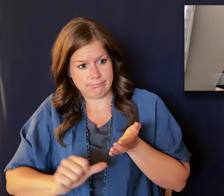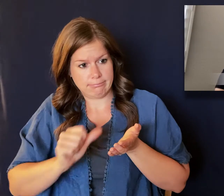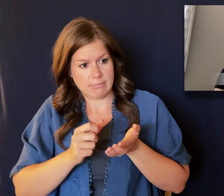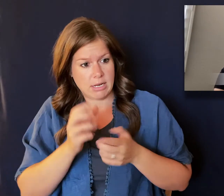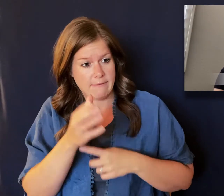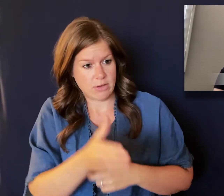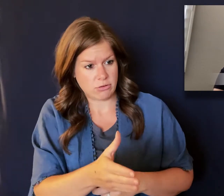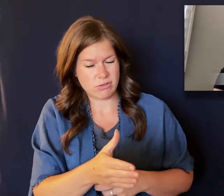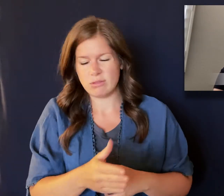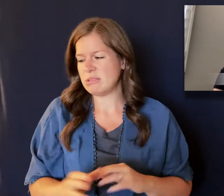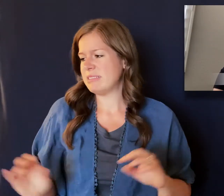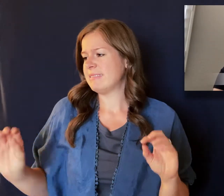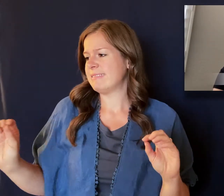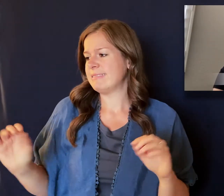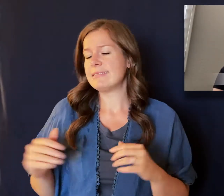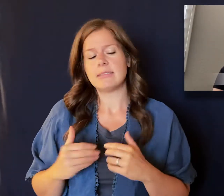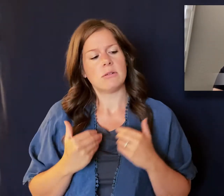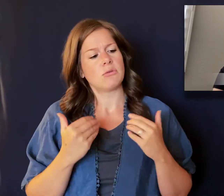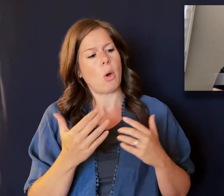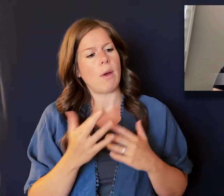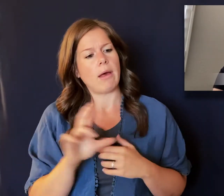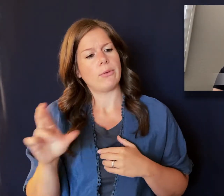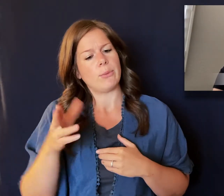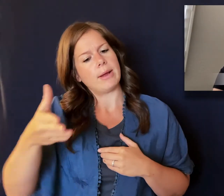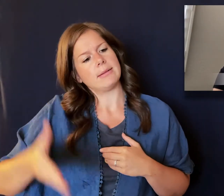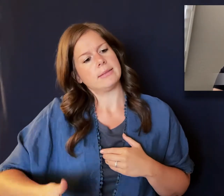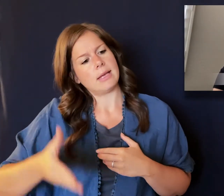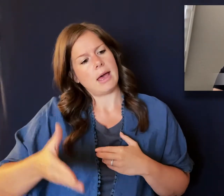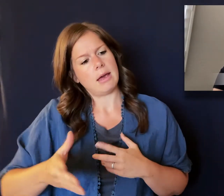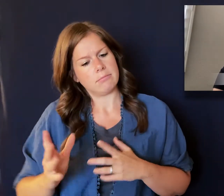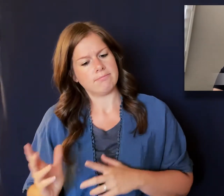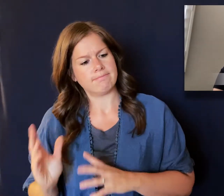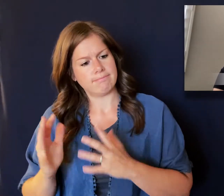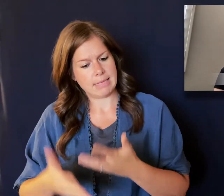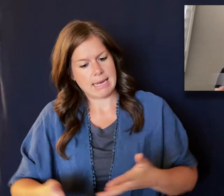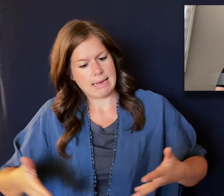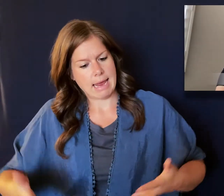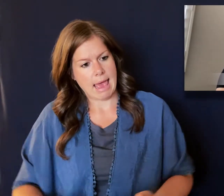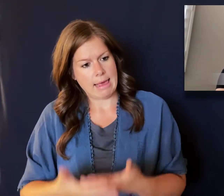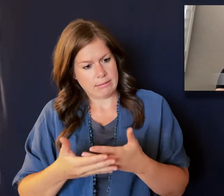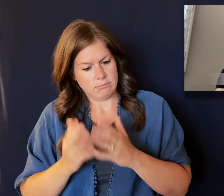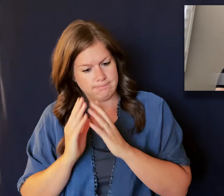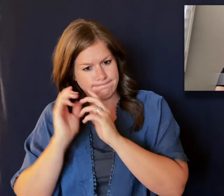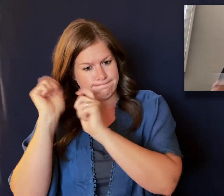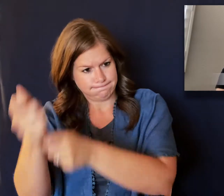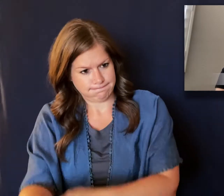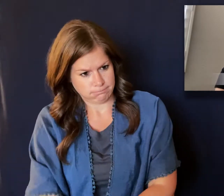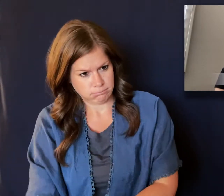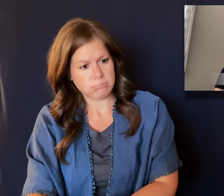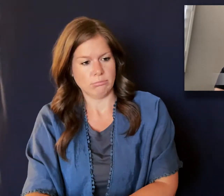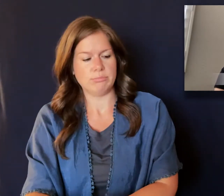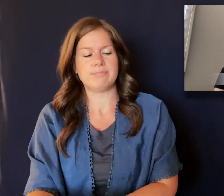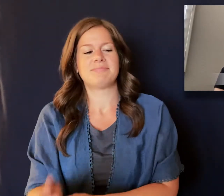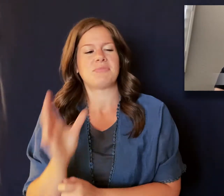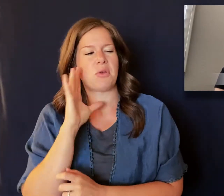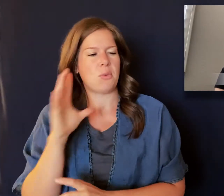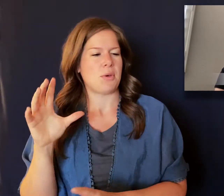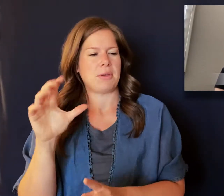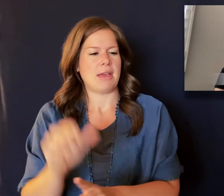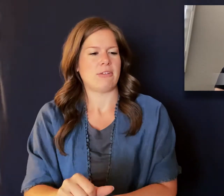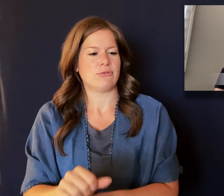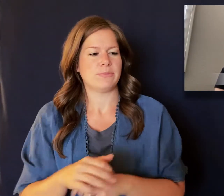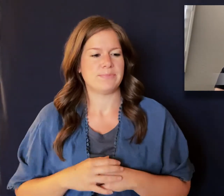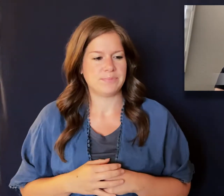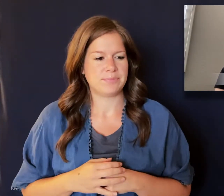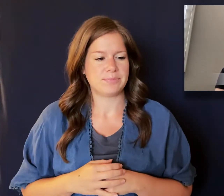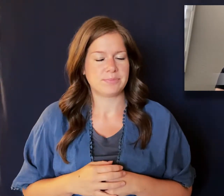of the boat and you will catch. So they cast, and they were not able to haul it in because of the great number of fish. Therefore, that disciple